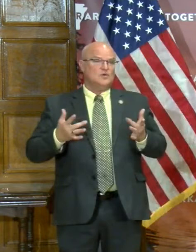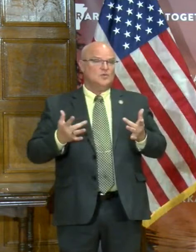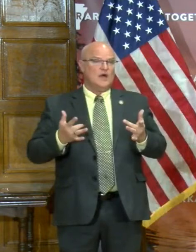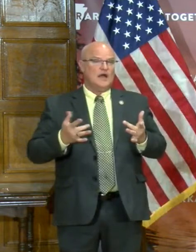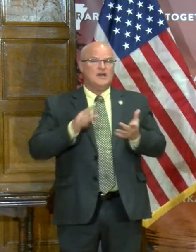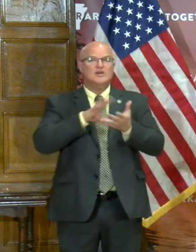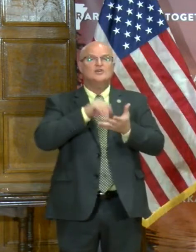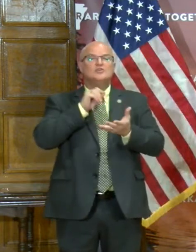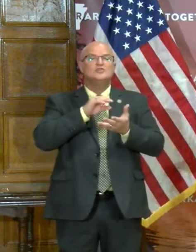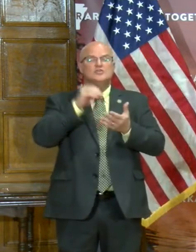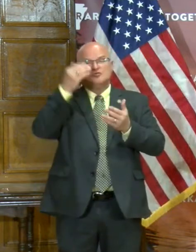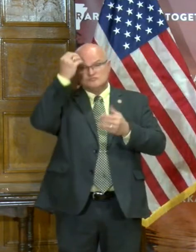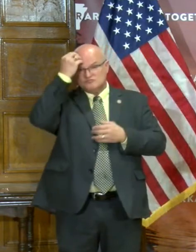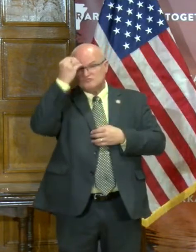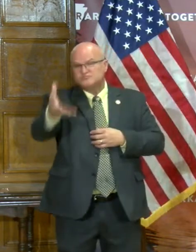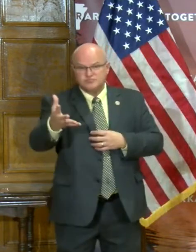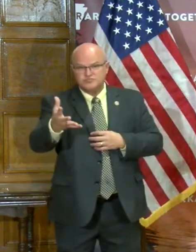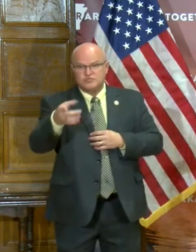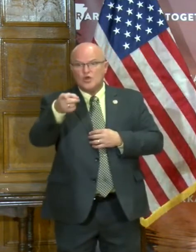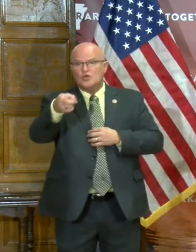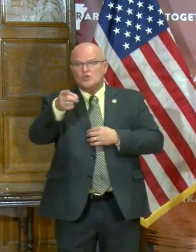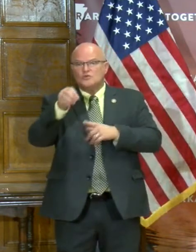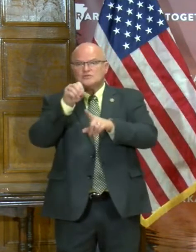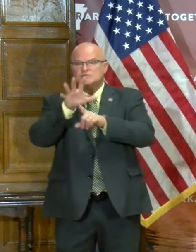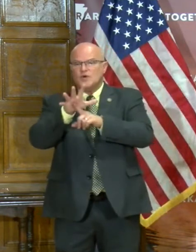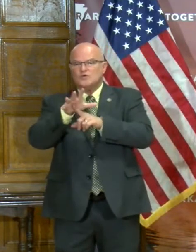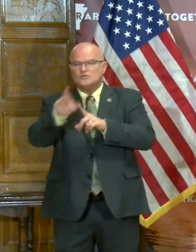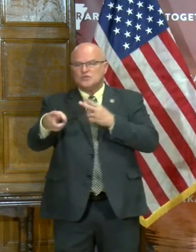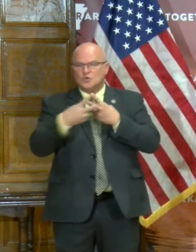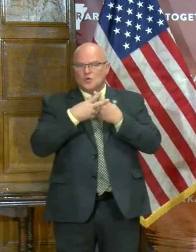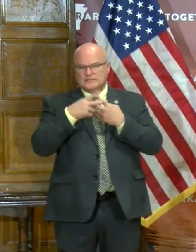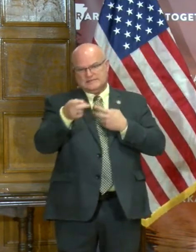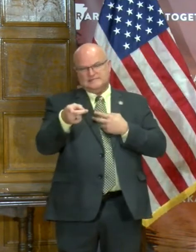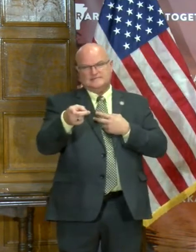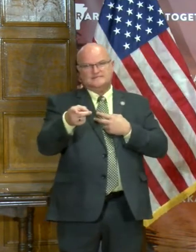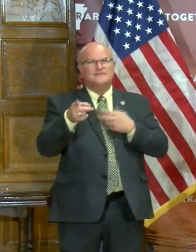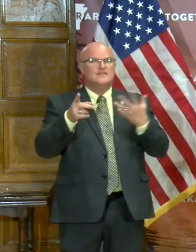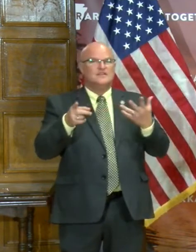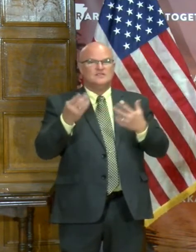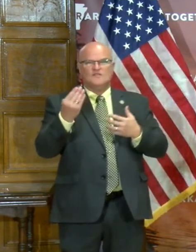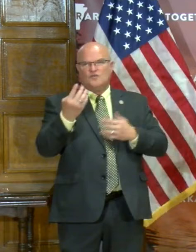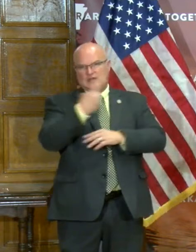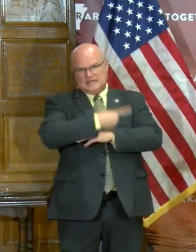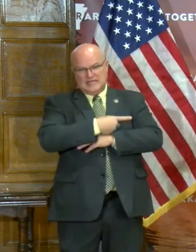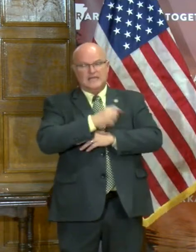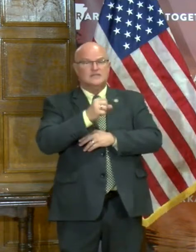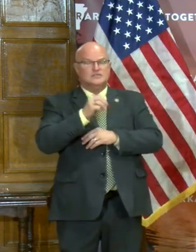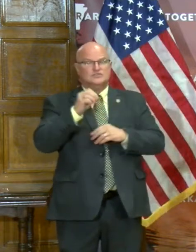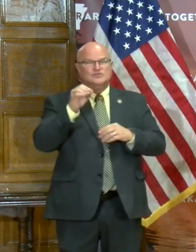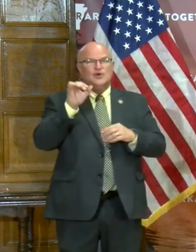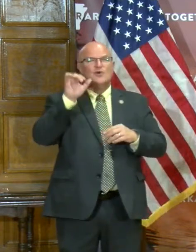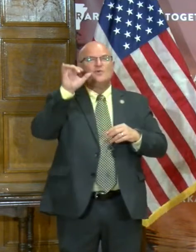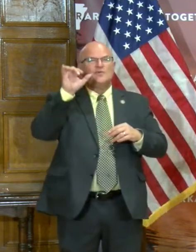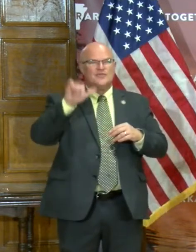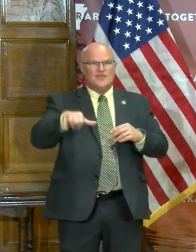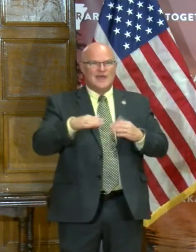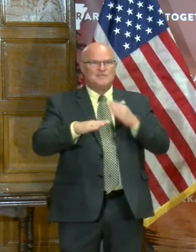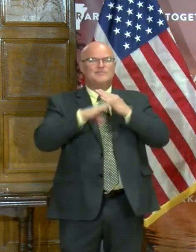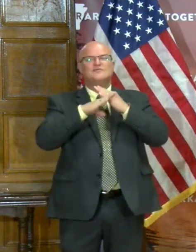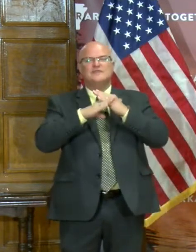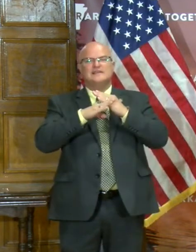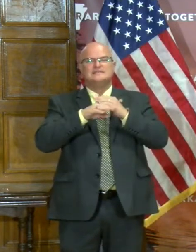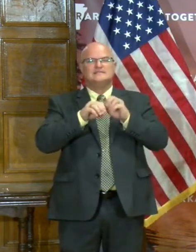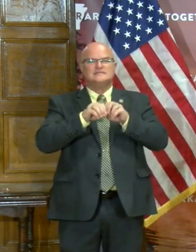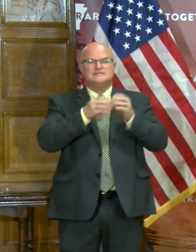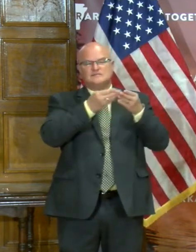you're alerting someone that you could have been exposed and you need to quarantine for 14 days, and so that prevents the